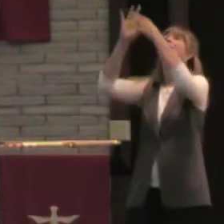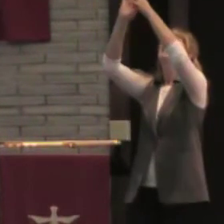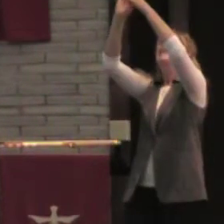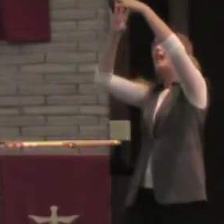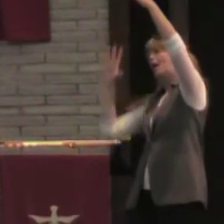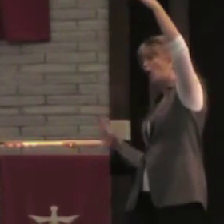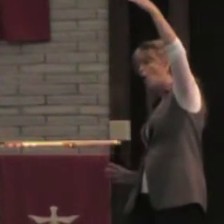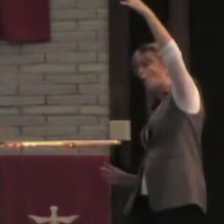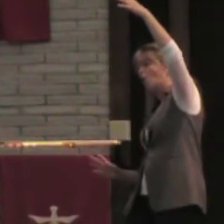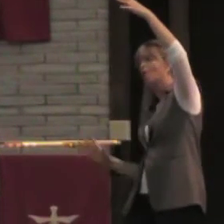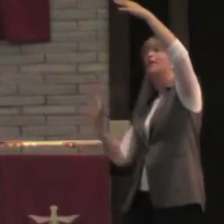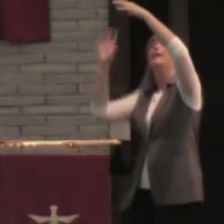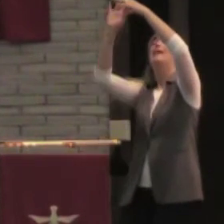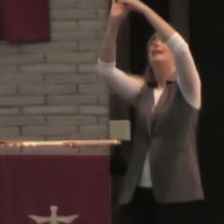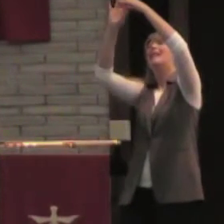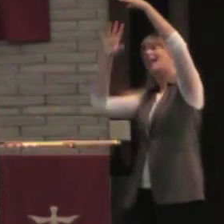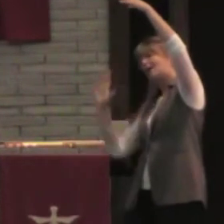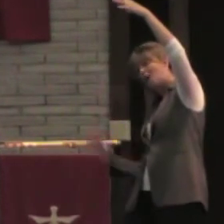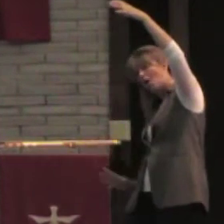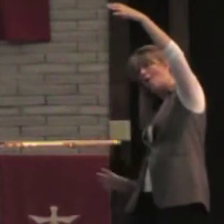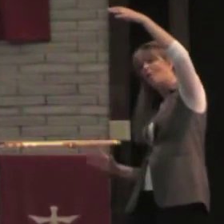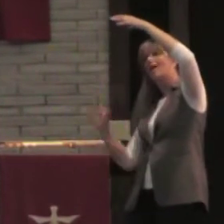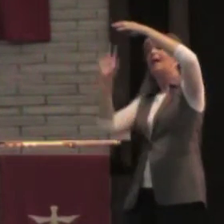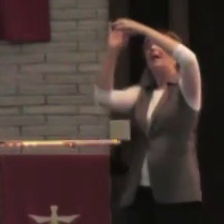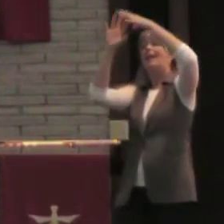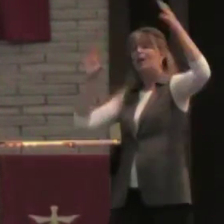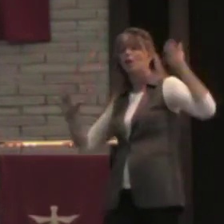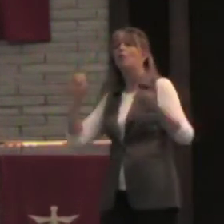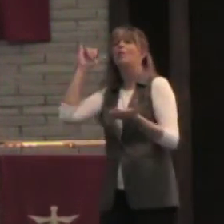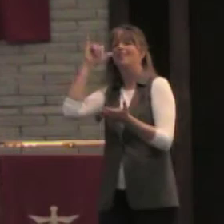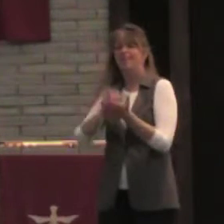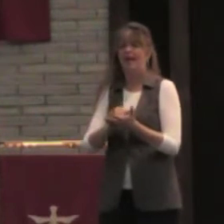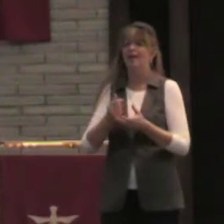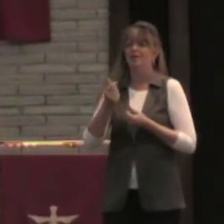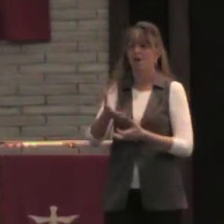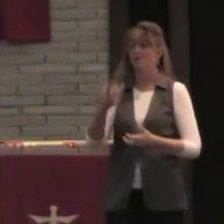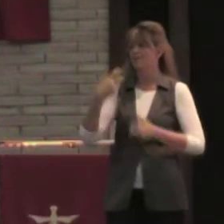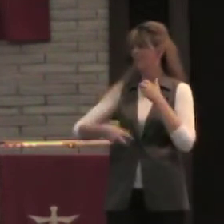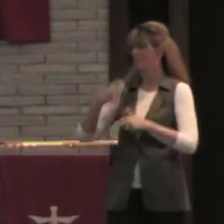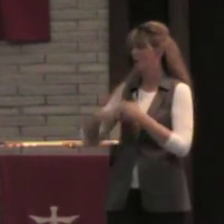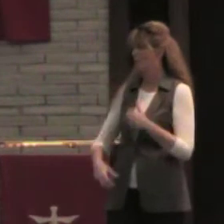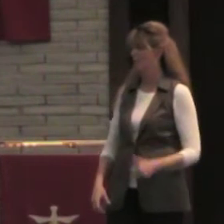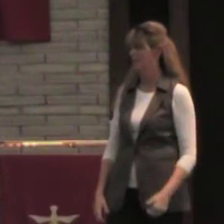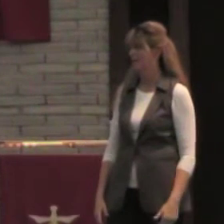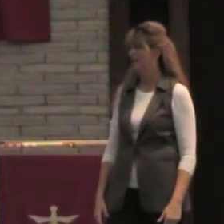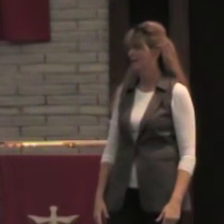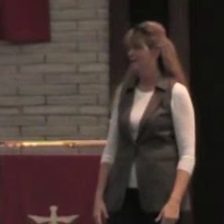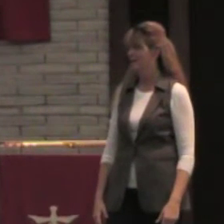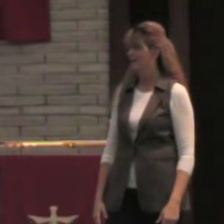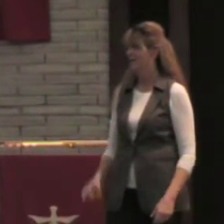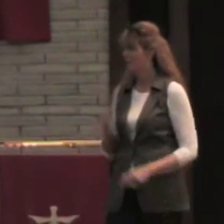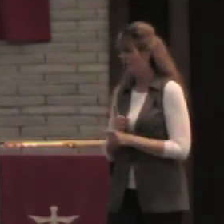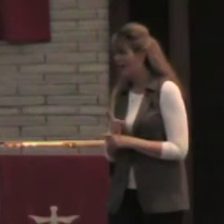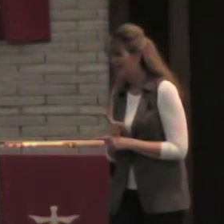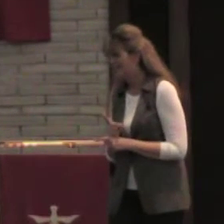And most of the time we do let go, and then we reconnect and let go, and it causes problems,